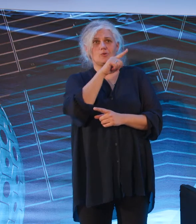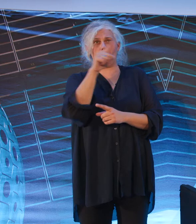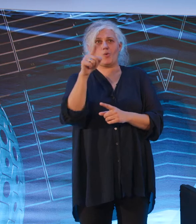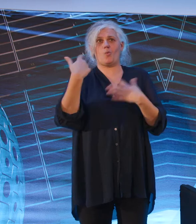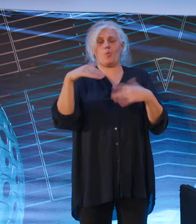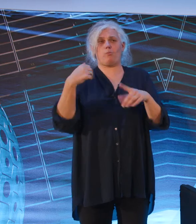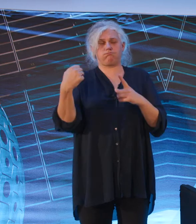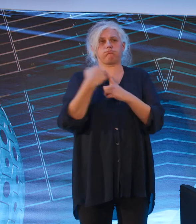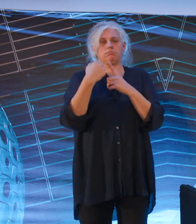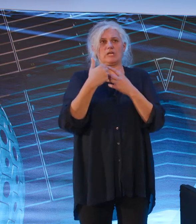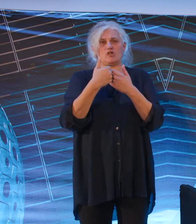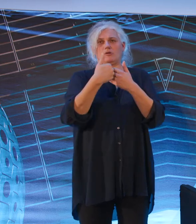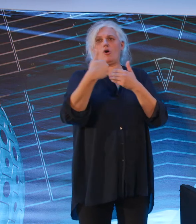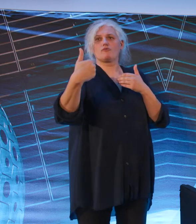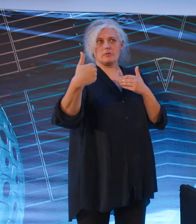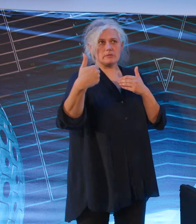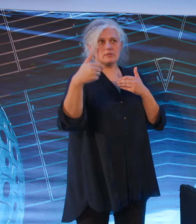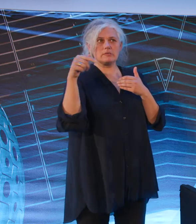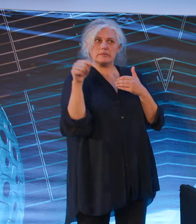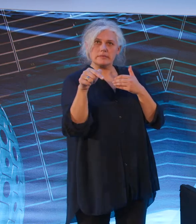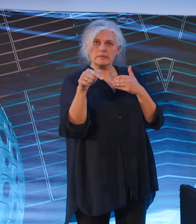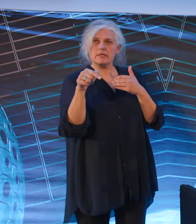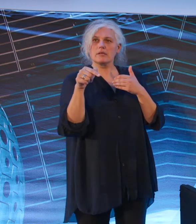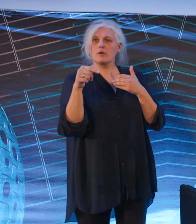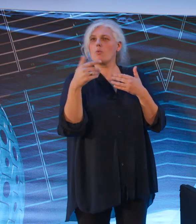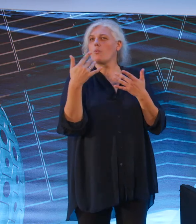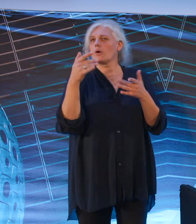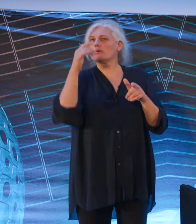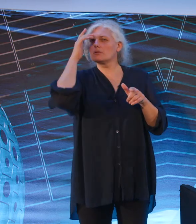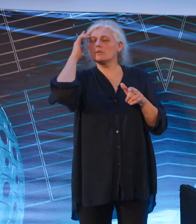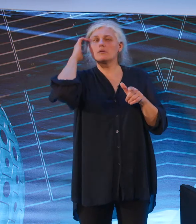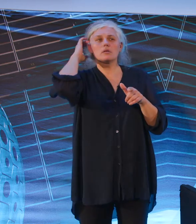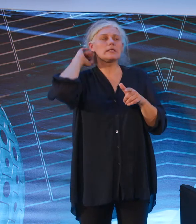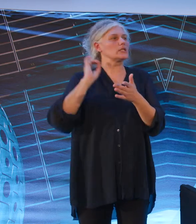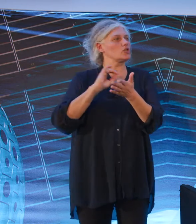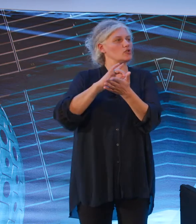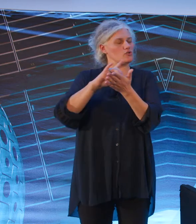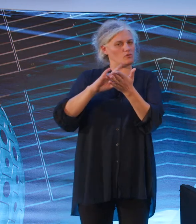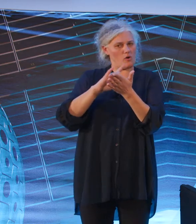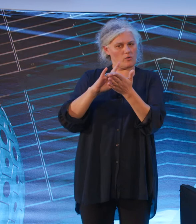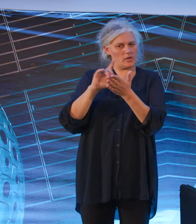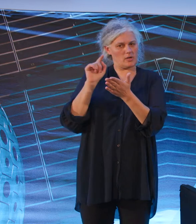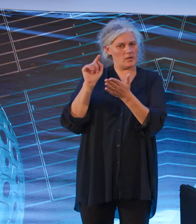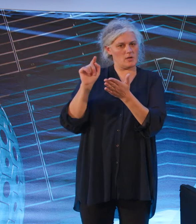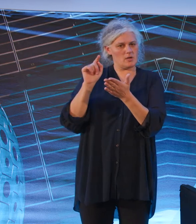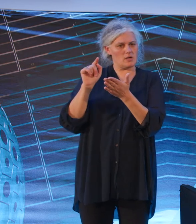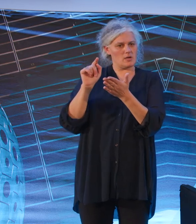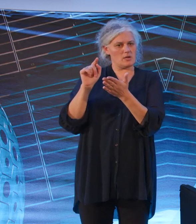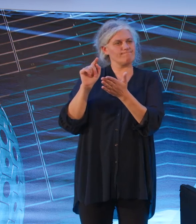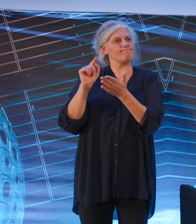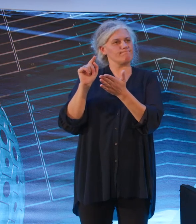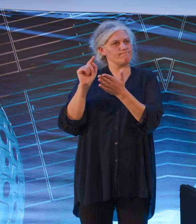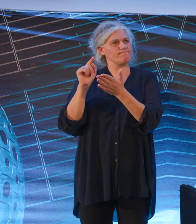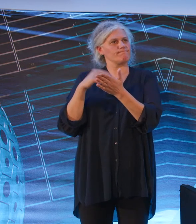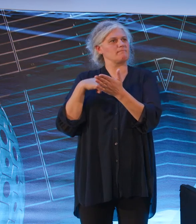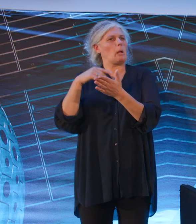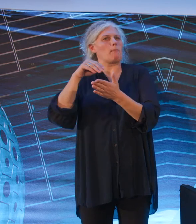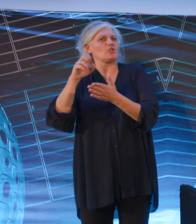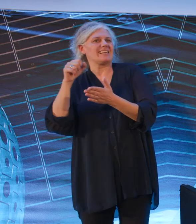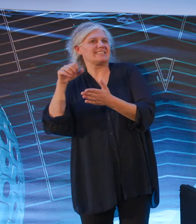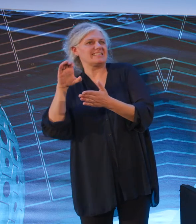a contrast, and that is between the historic, perhaps secluded,